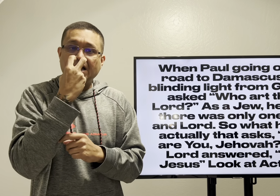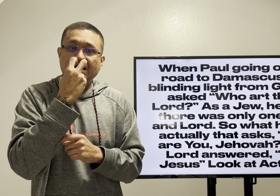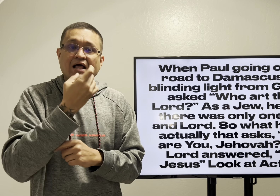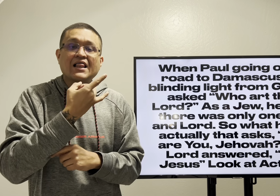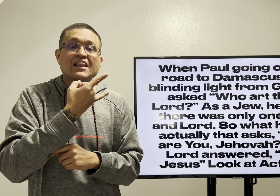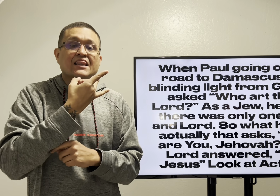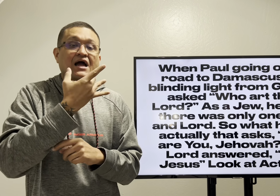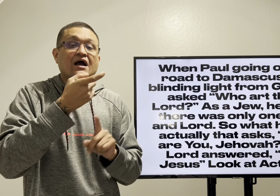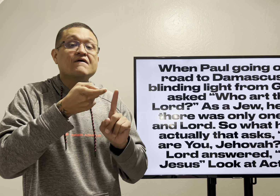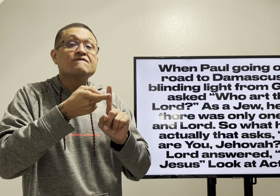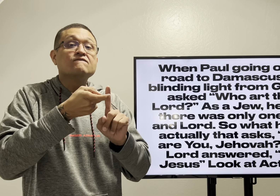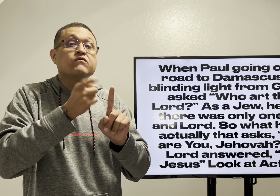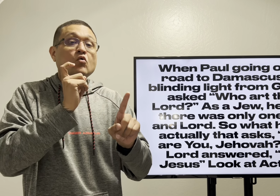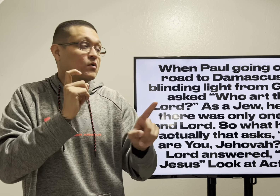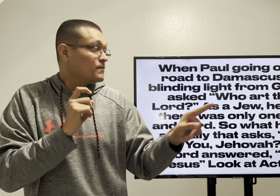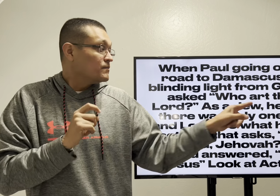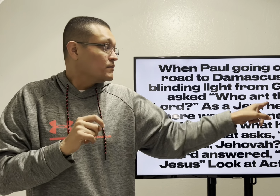and blinding light from God.